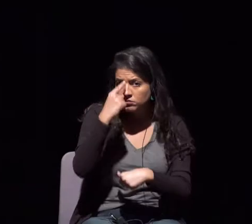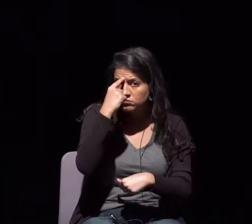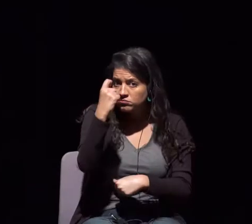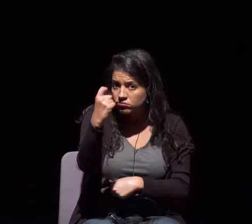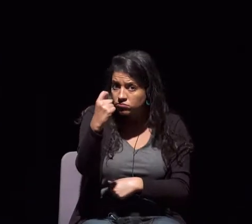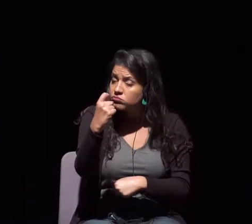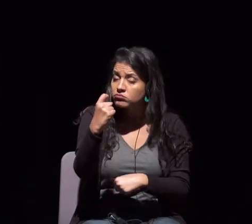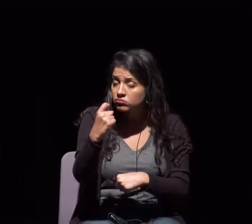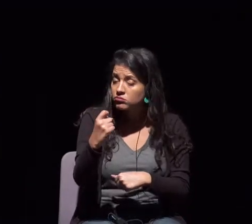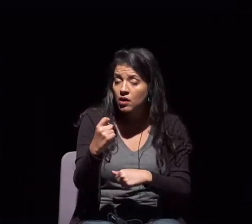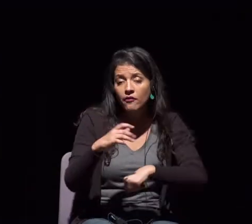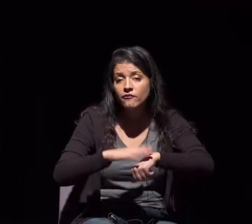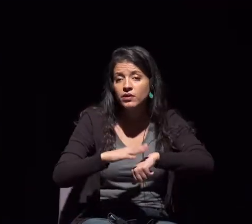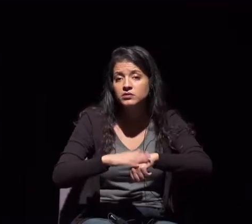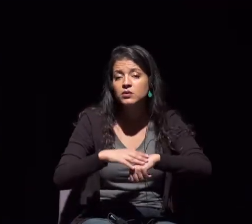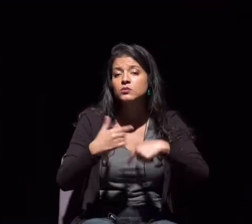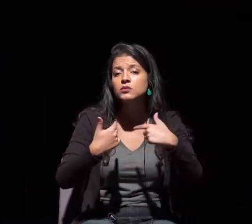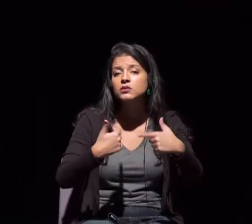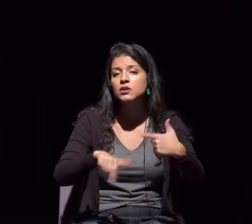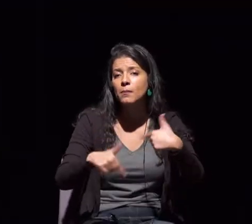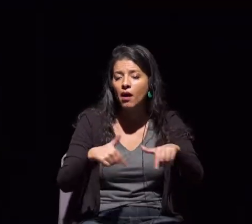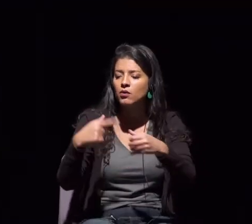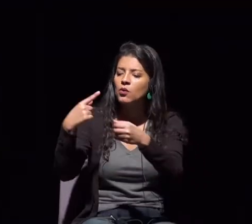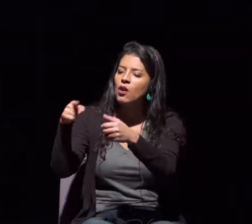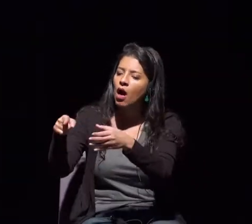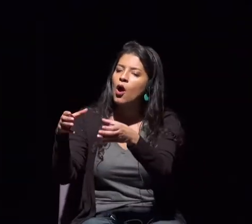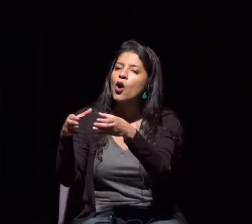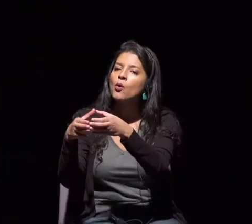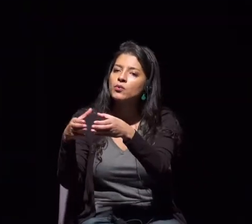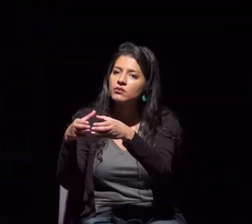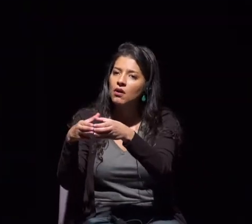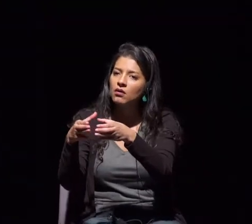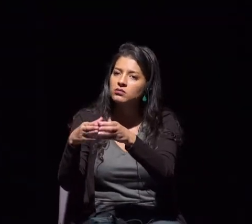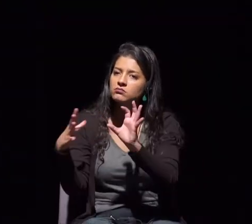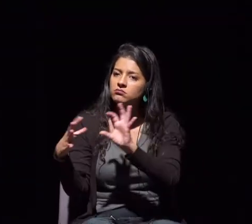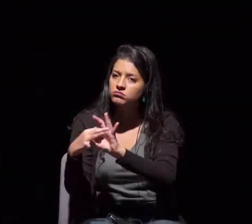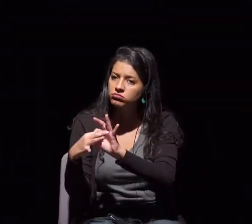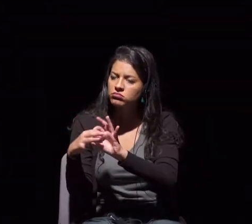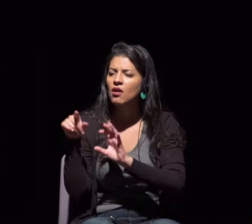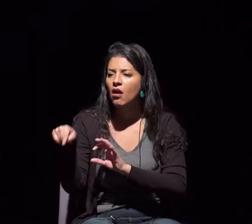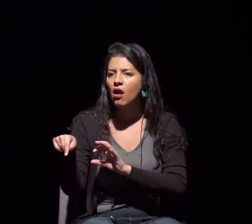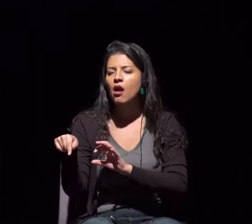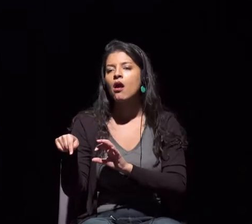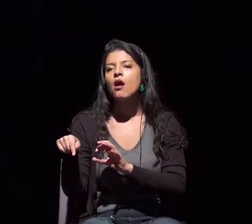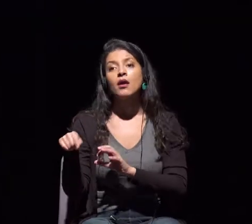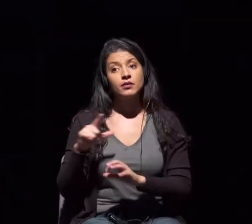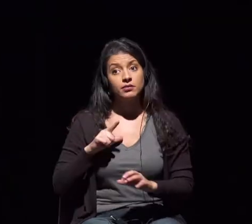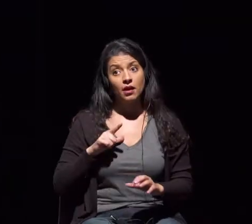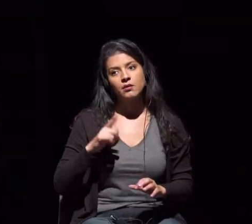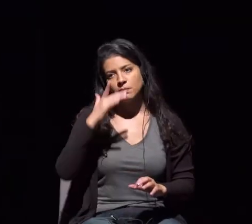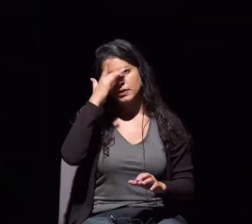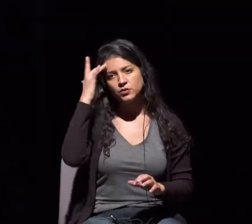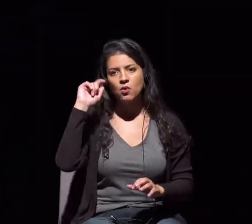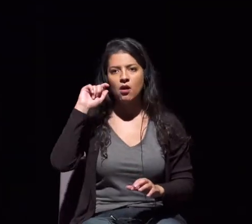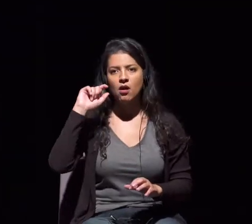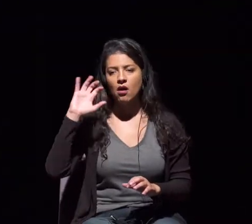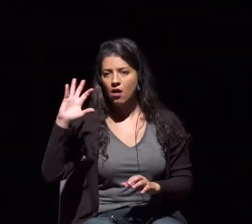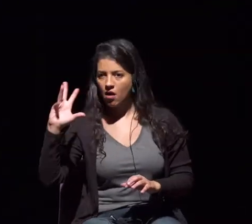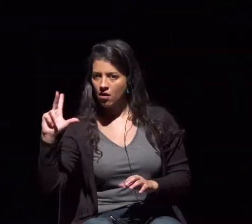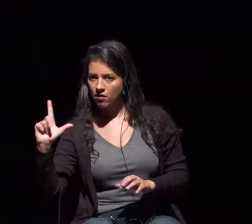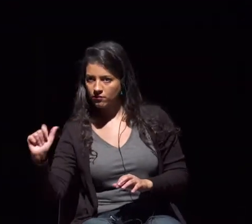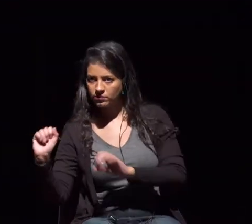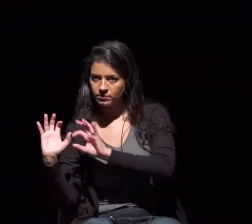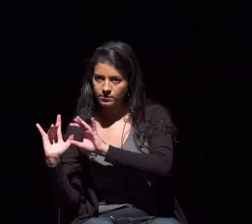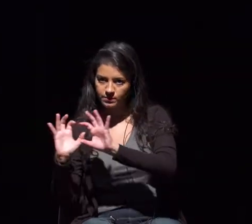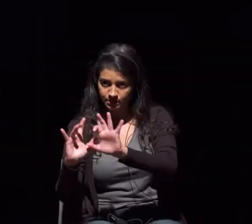community, a largely African-American community, which was becoming gentrified, and he was witnessing families leave